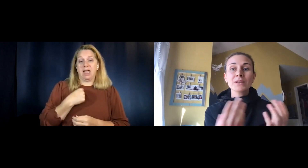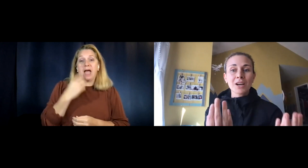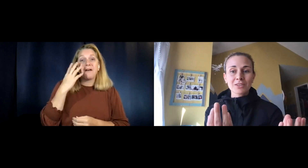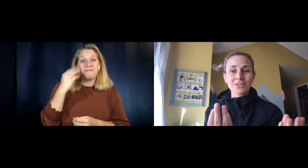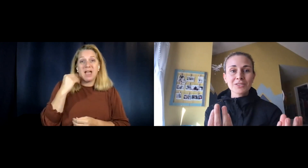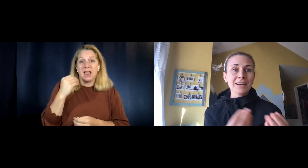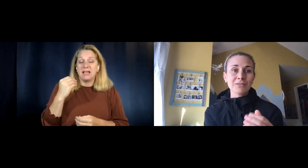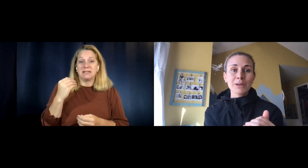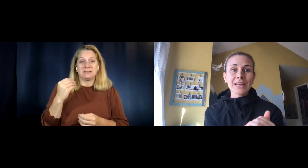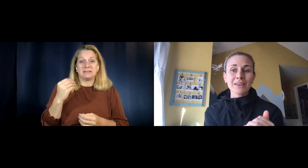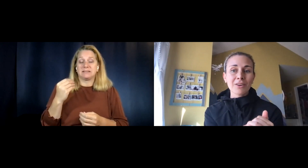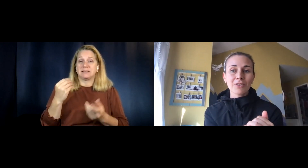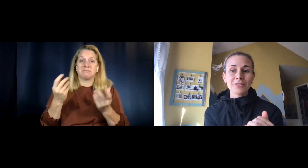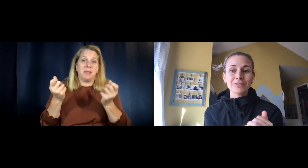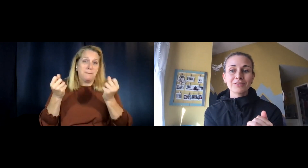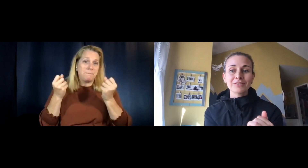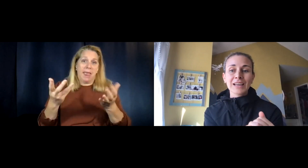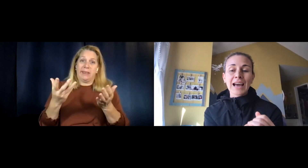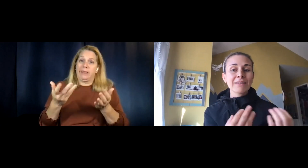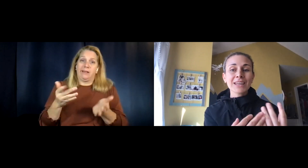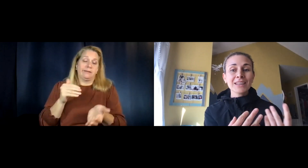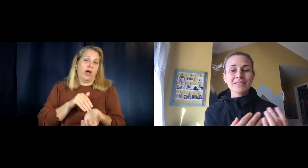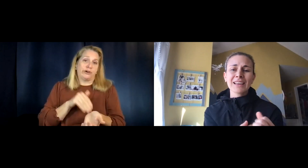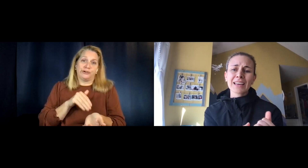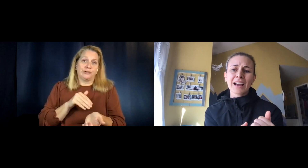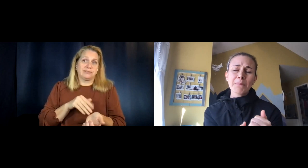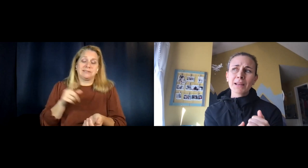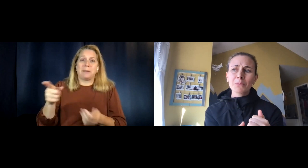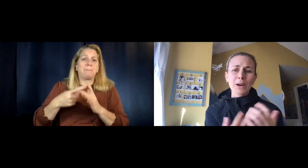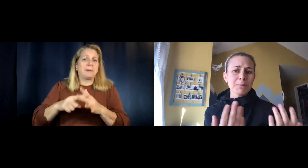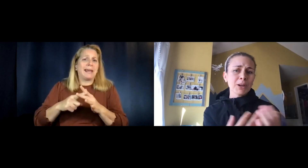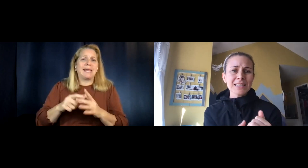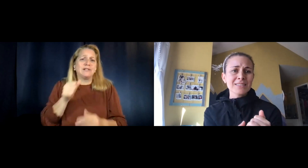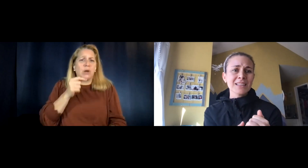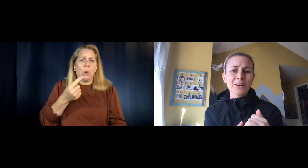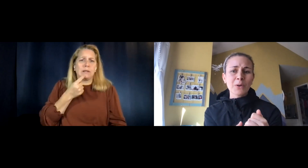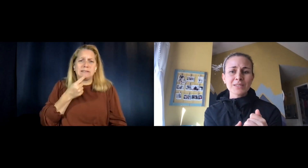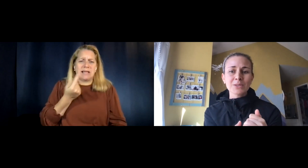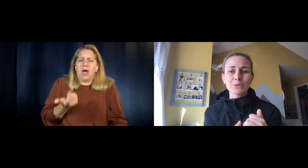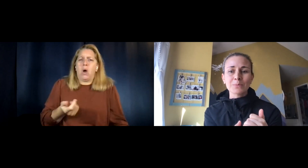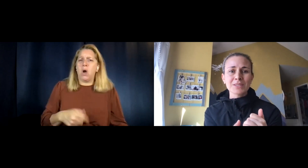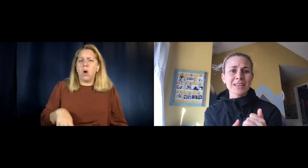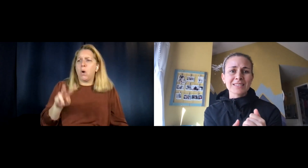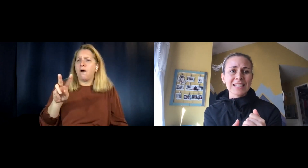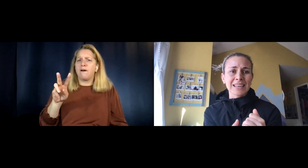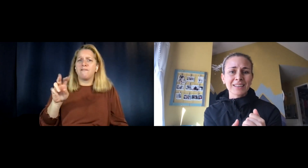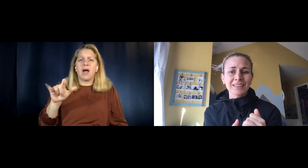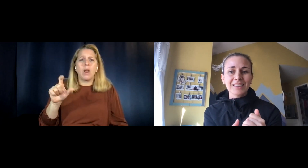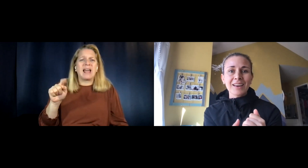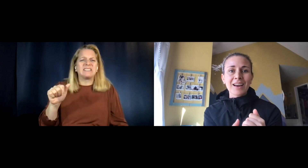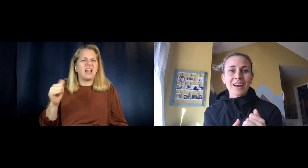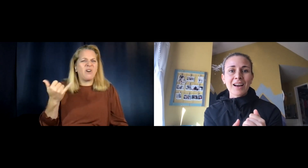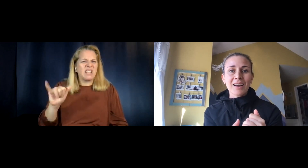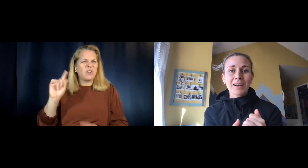meetings with doctors that really don't at the beginning say like, but why Violetta is still going to CSD?